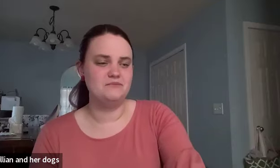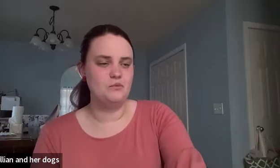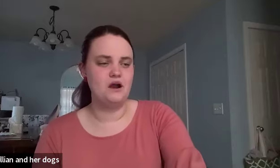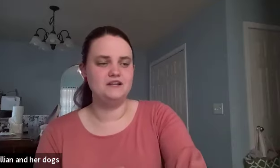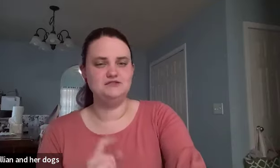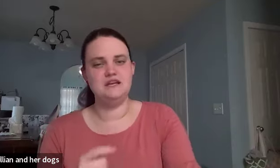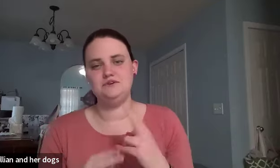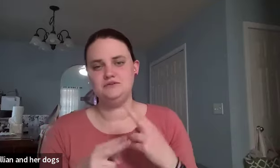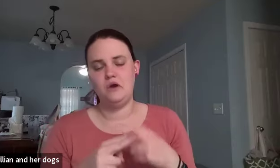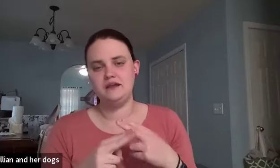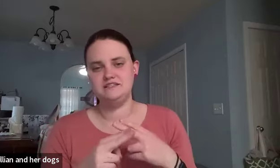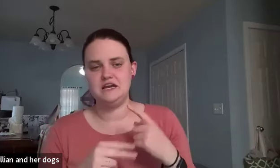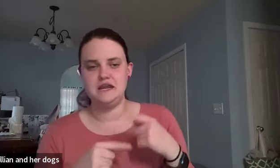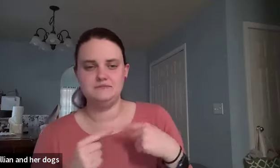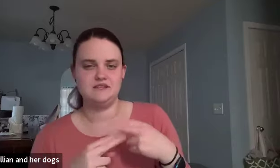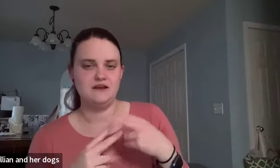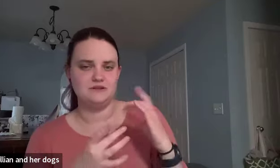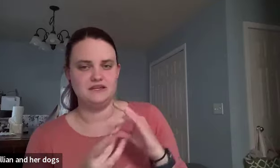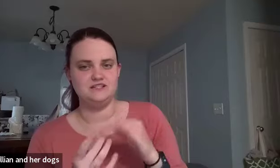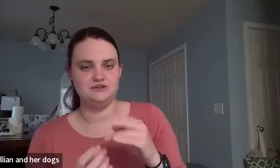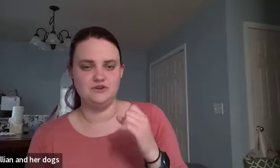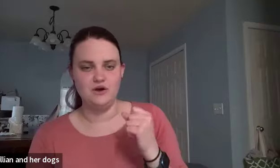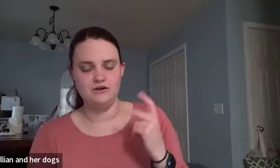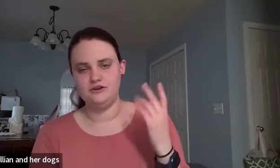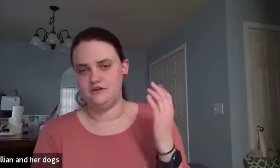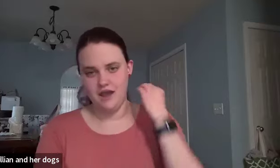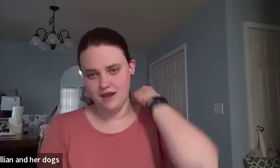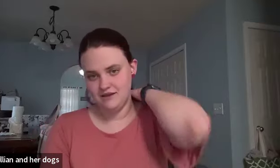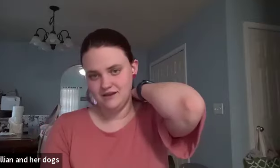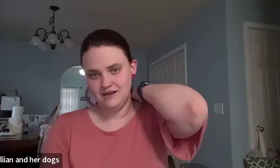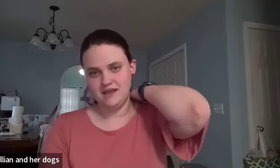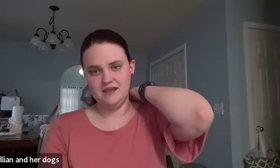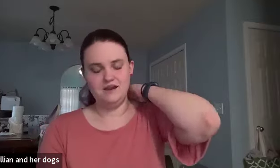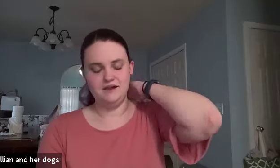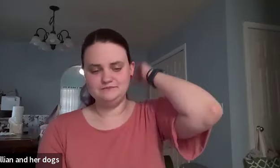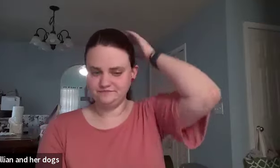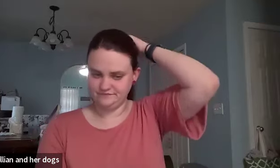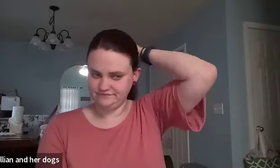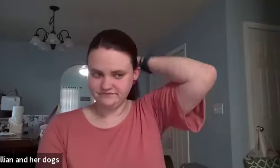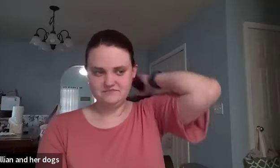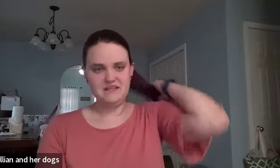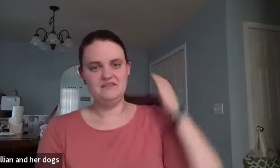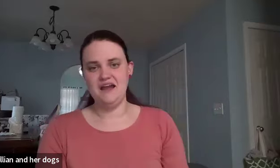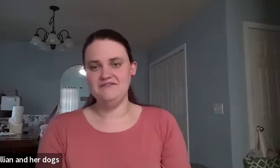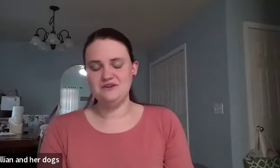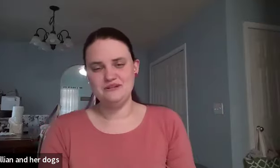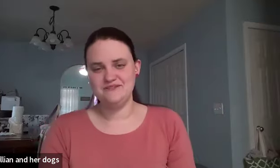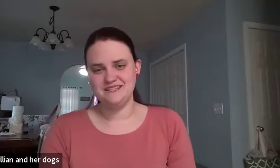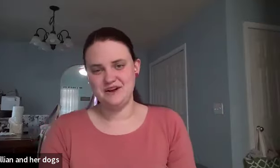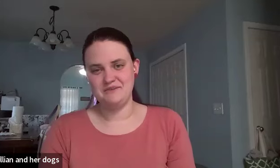them, why is that name sign related to your dog or your cat? And yeah, they're always fun to talk